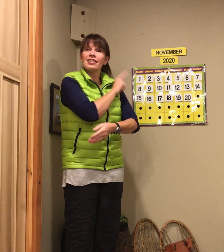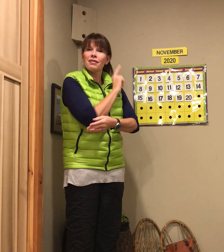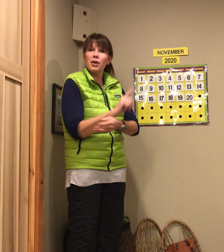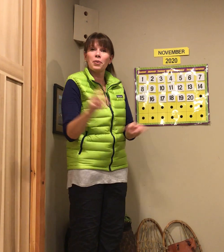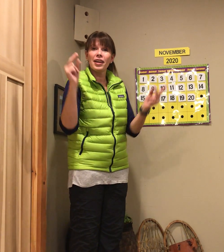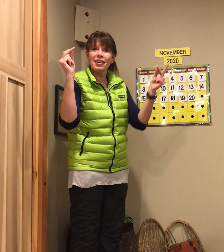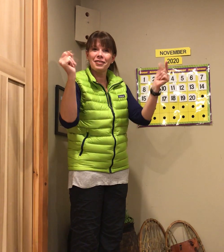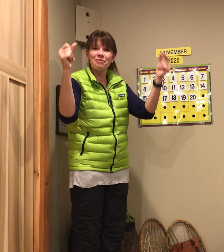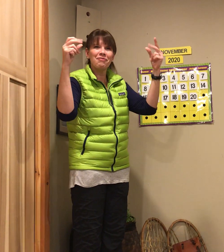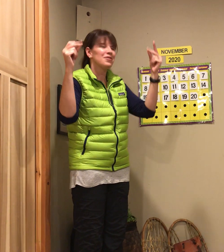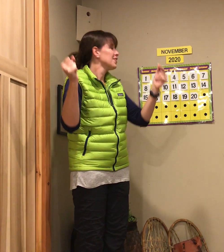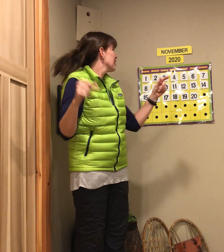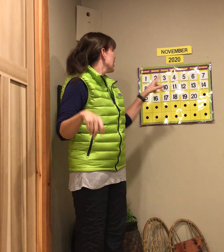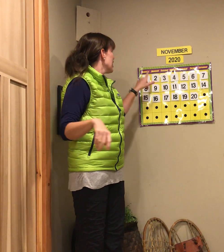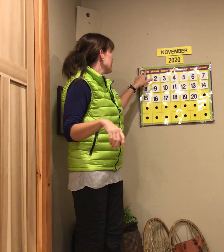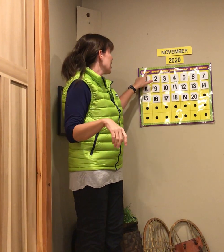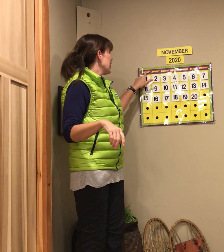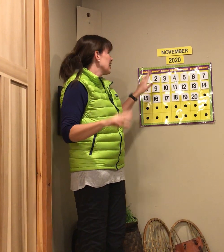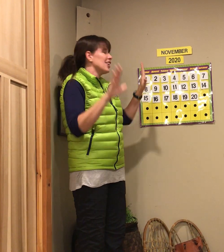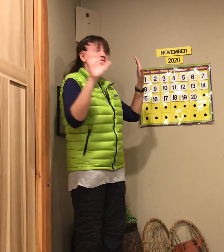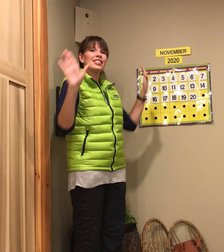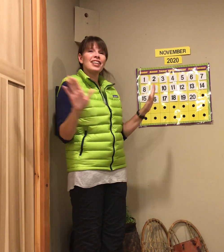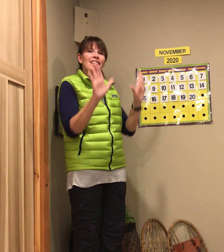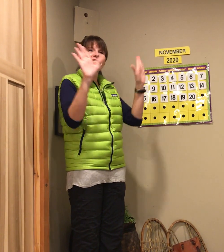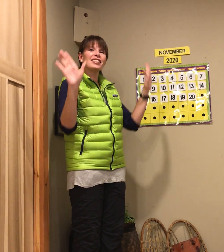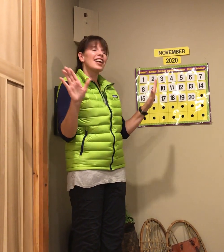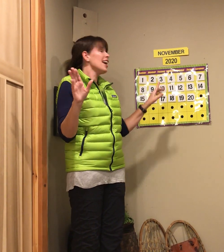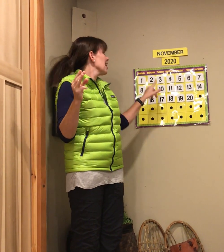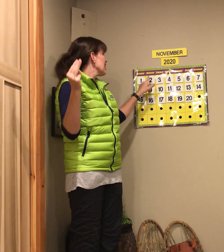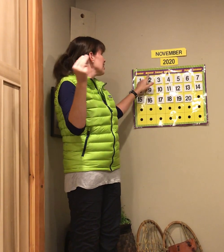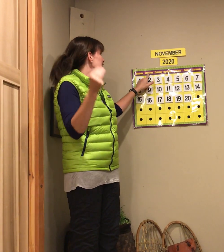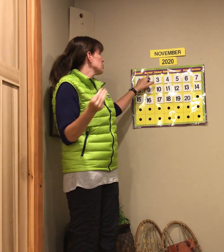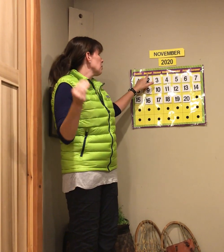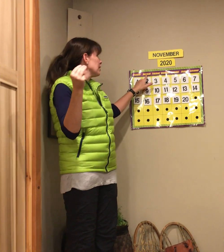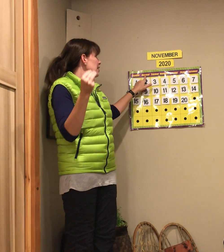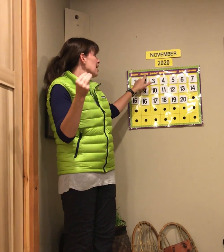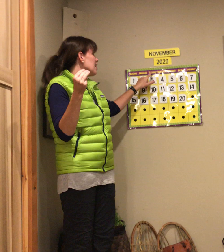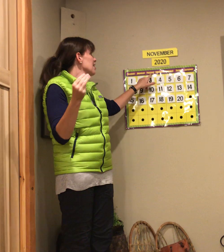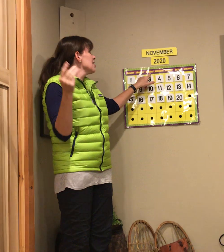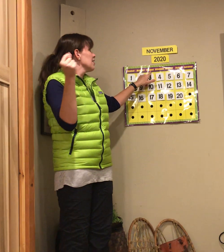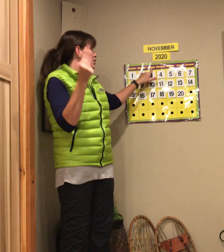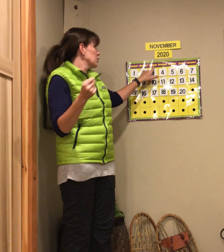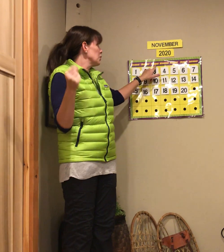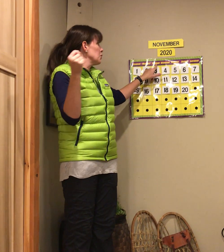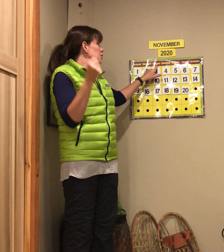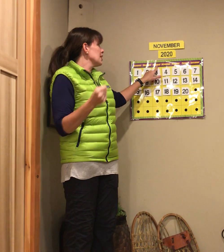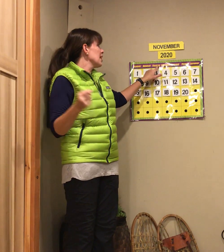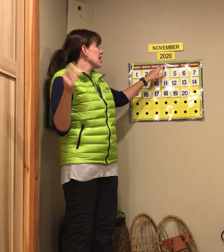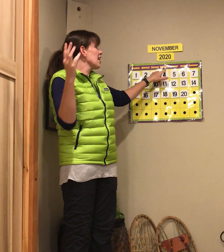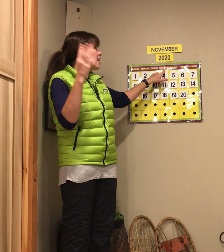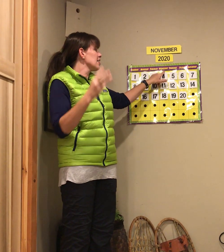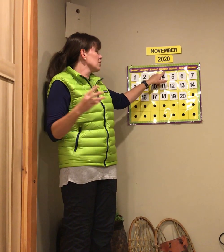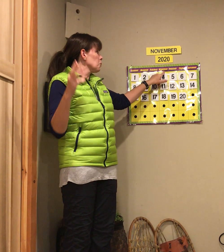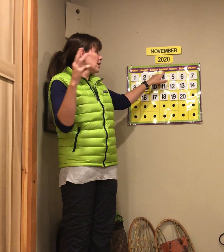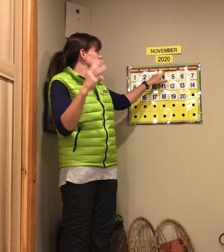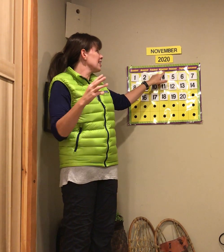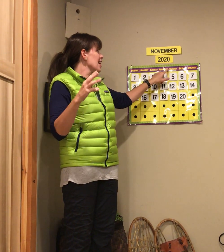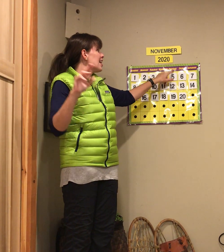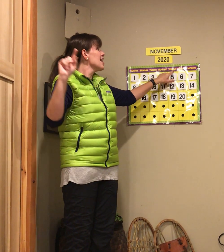of the week. There's Sunday and there's Monday. There's Tuesday and there's Wednesday.